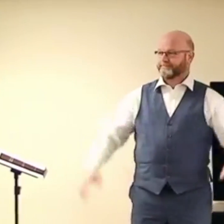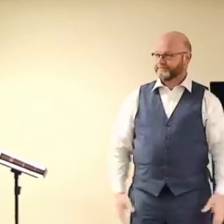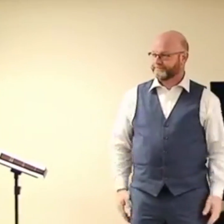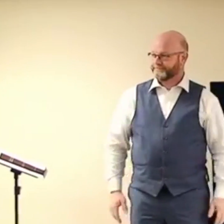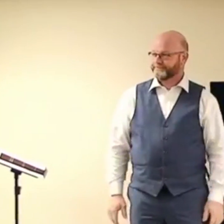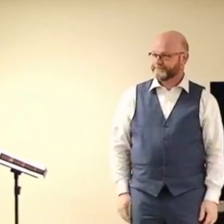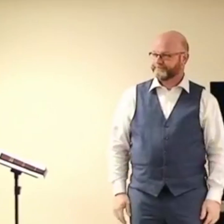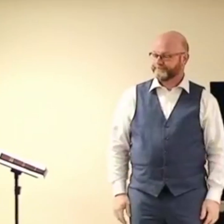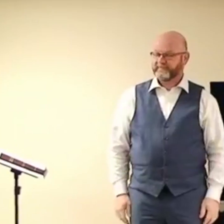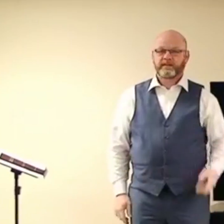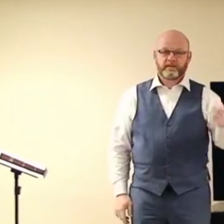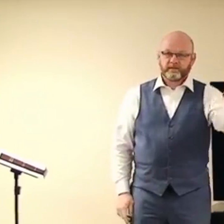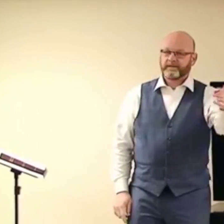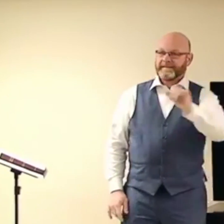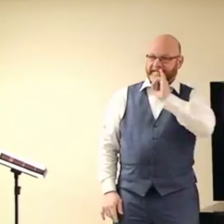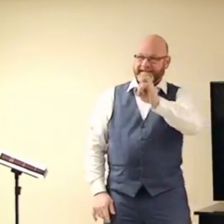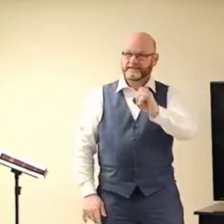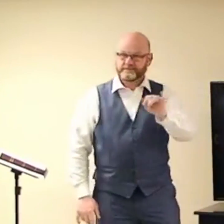one and only job.